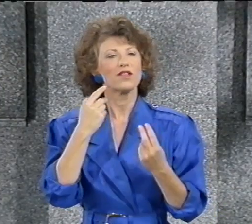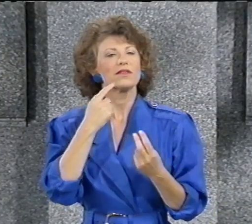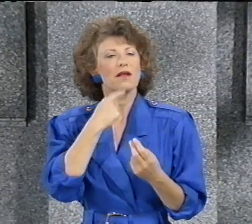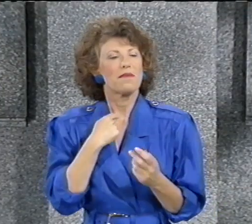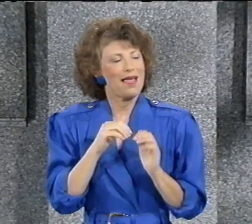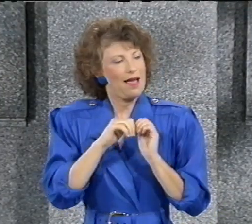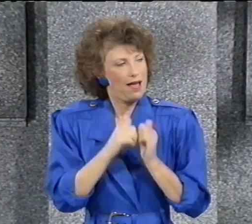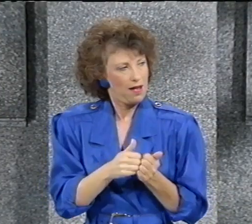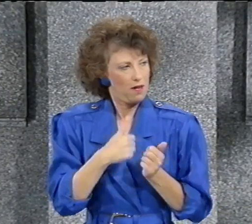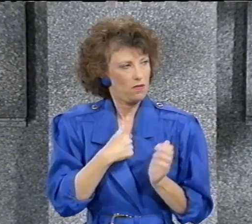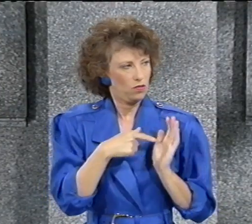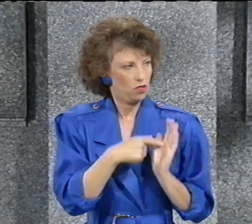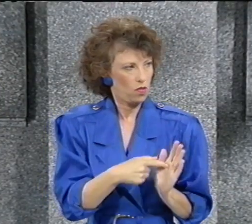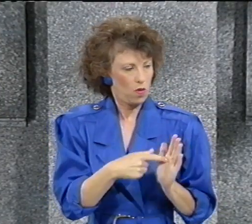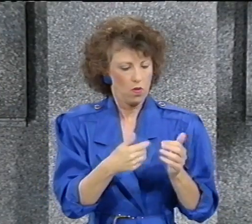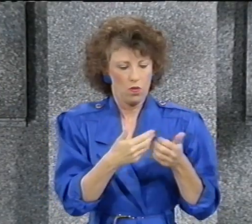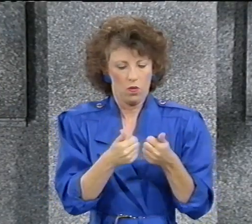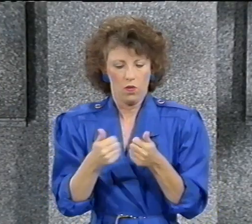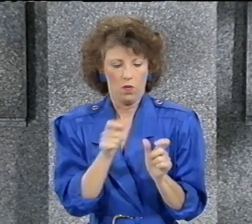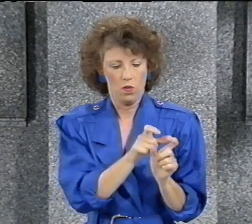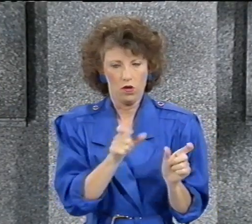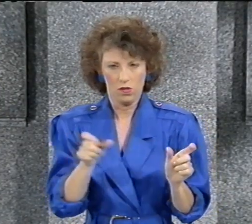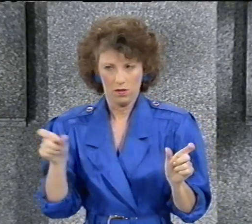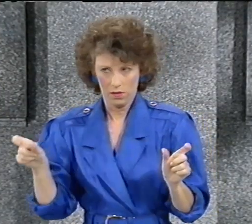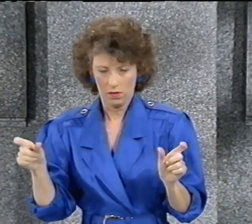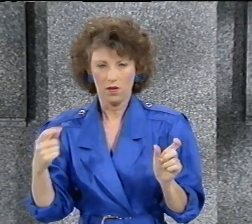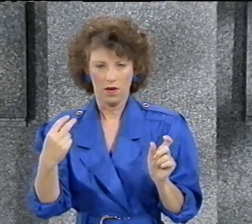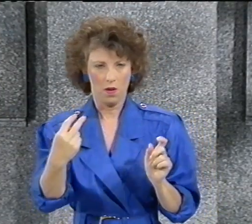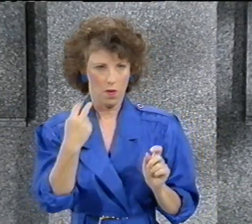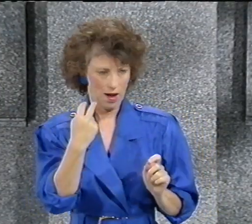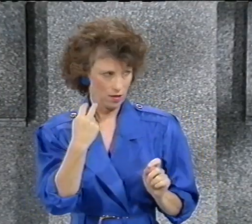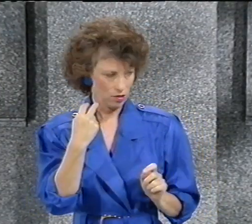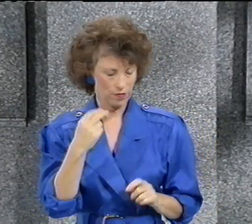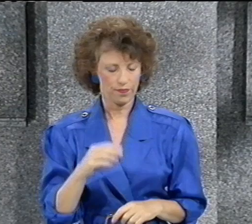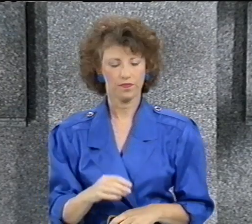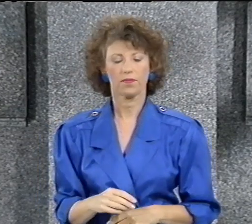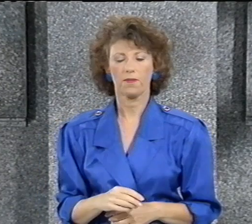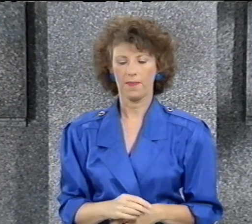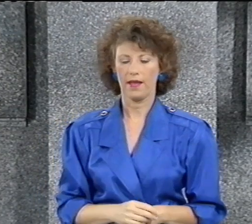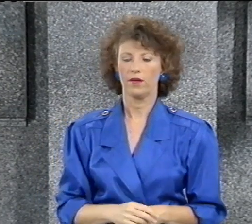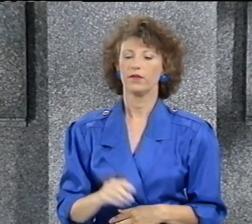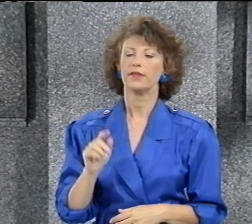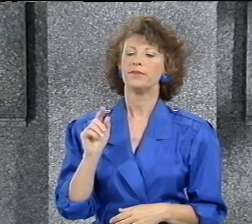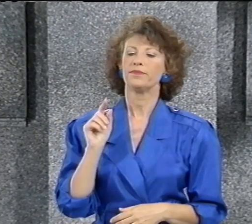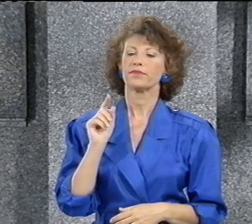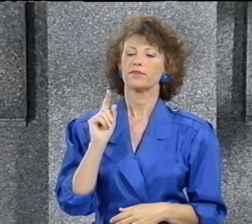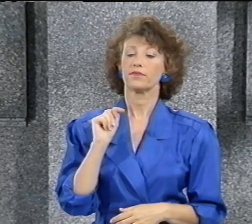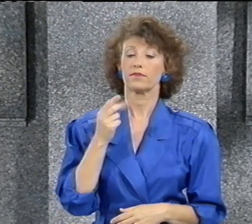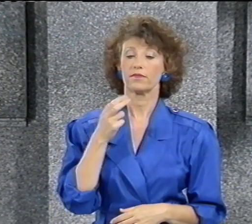See if you can tell how I'm showing the separation between words. Here's the sentence.